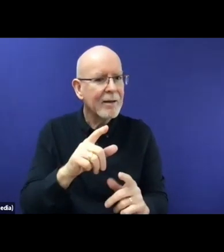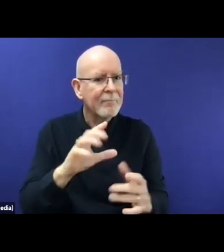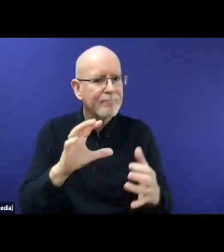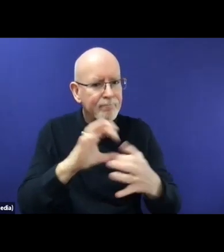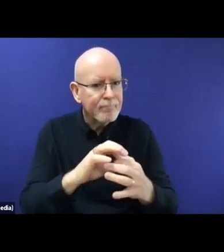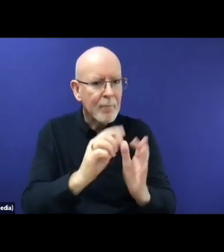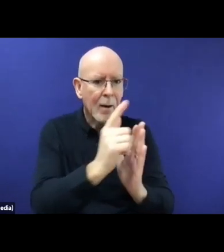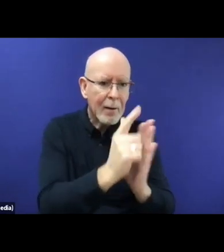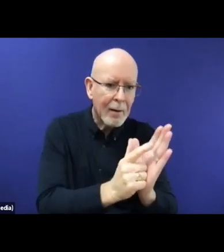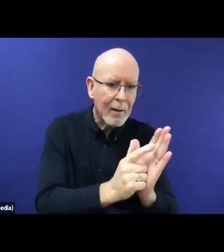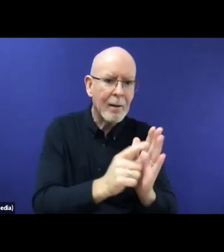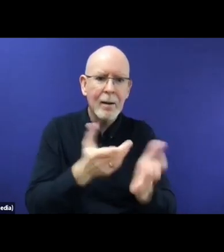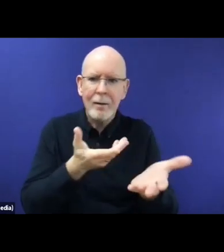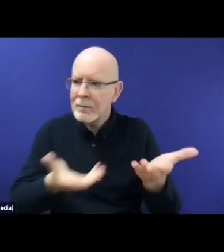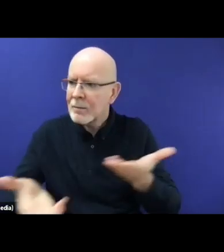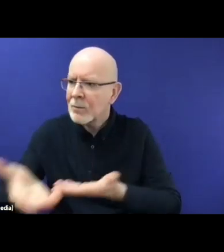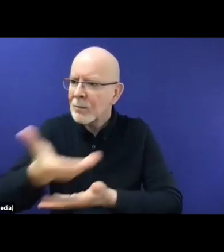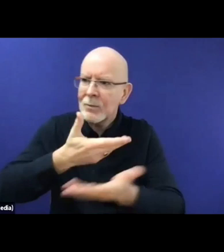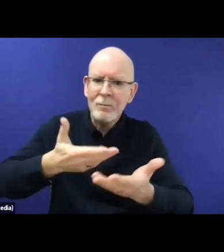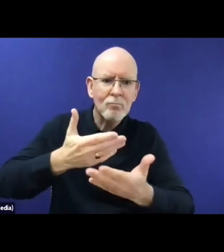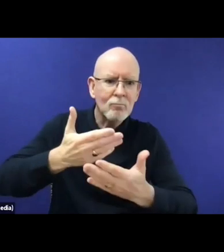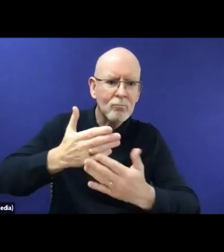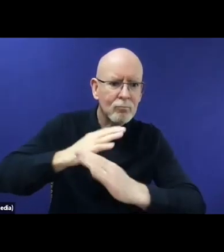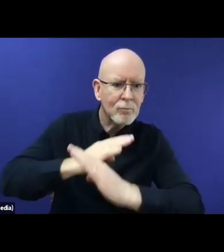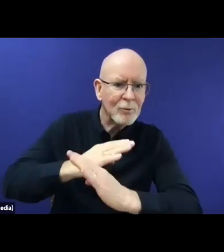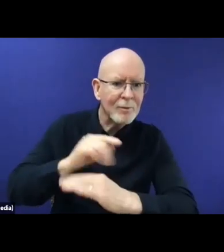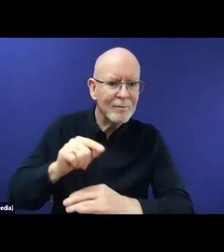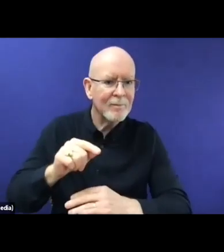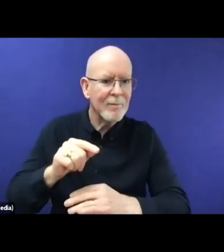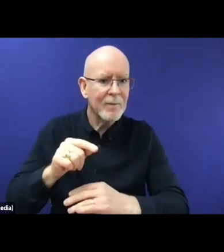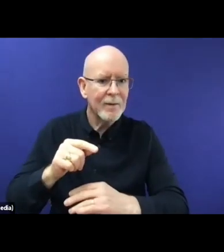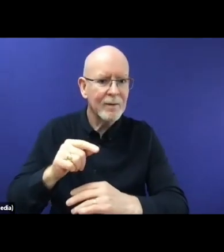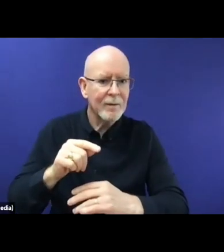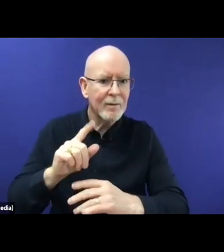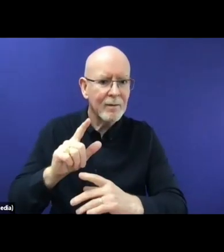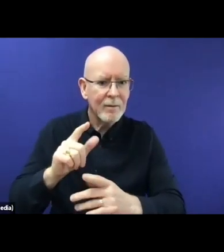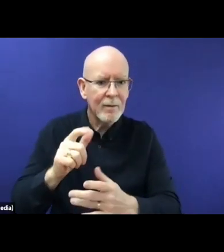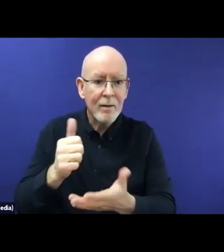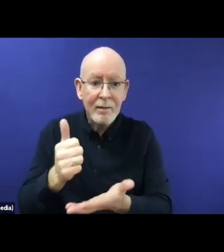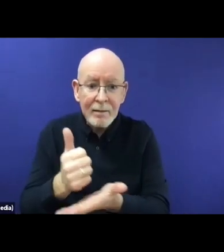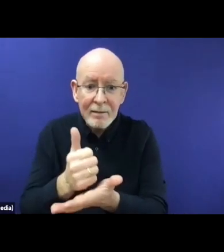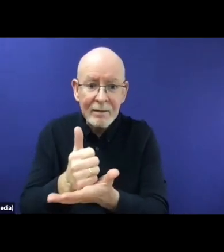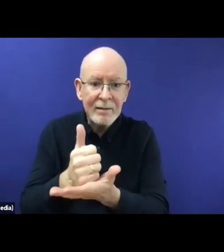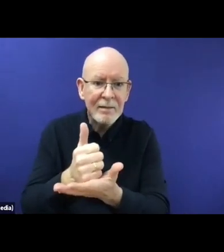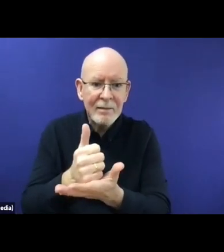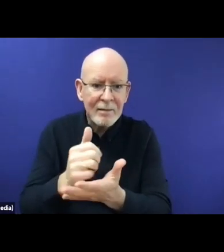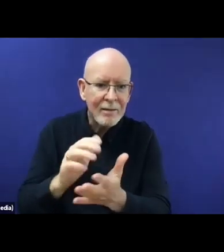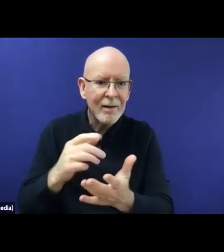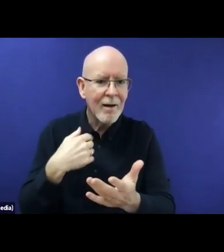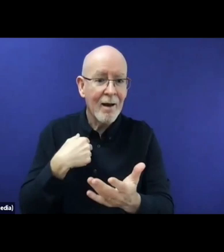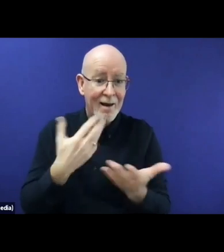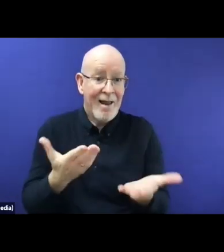Our mandate is very, very strong in international law, but it's a lot less so sometimes on dusty